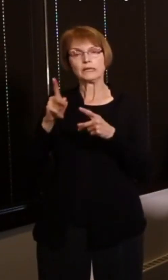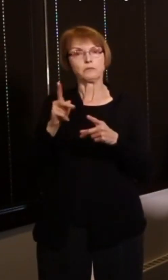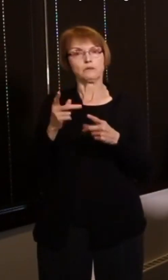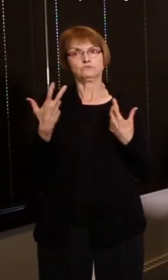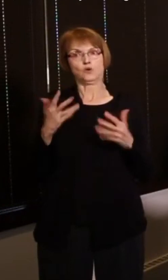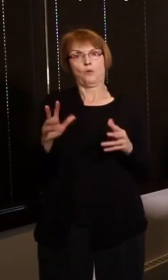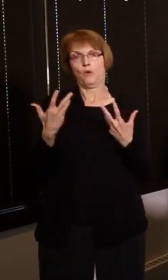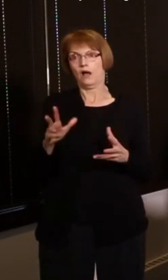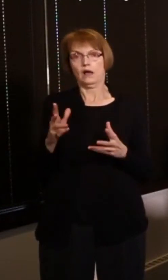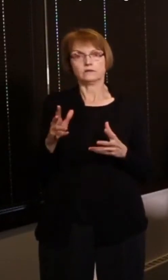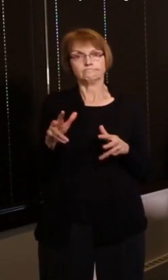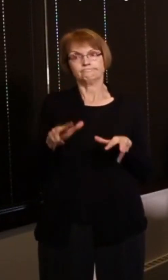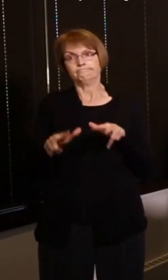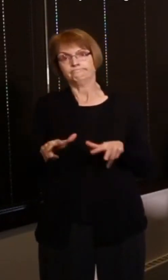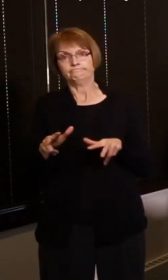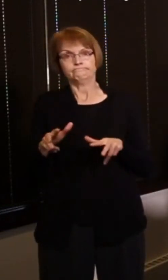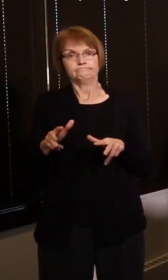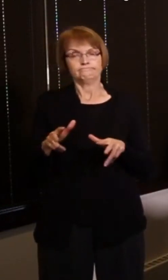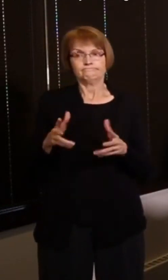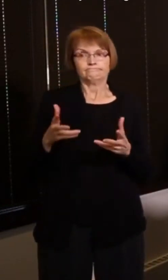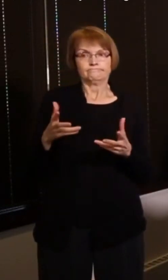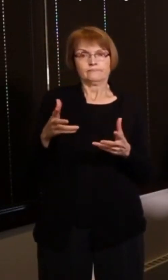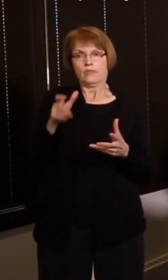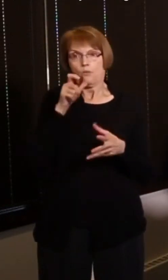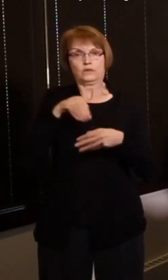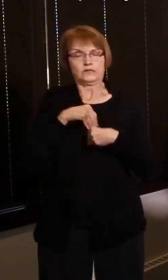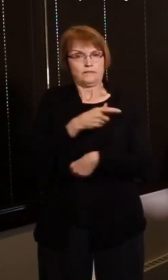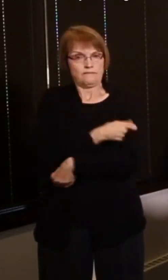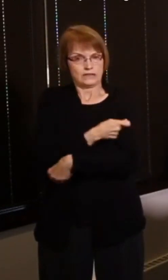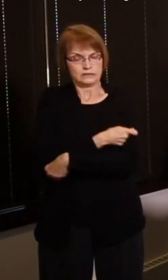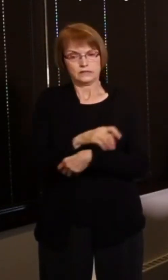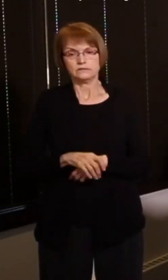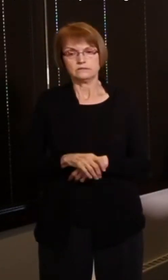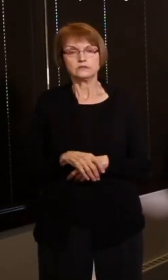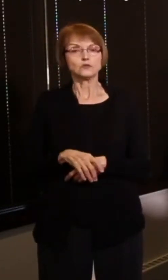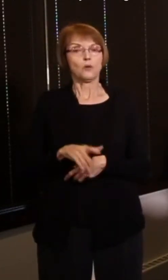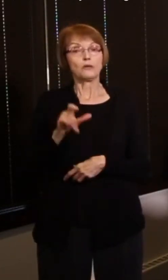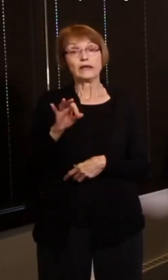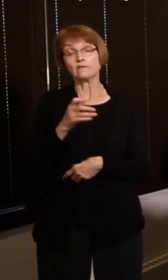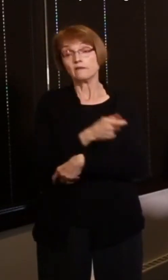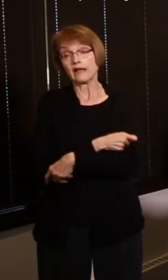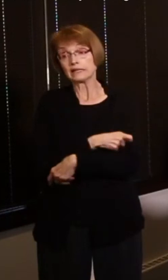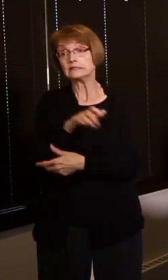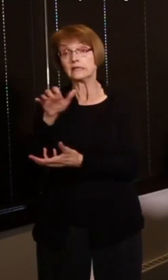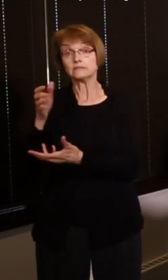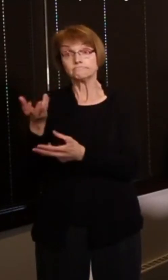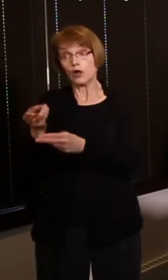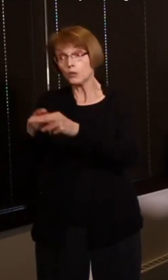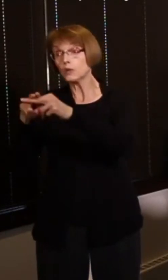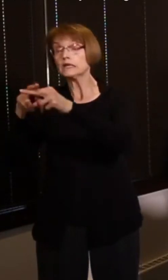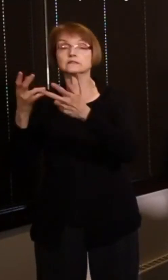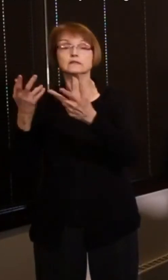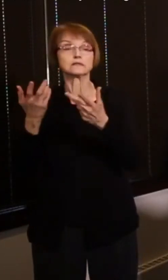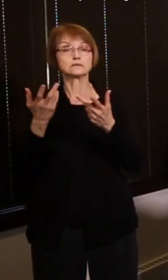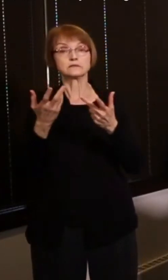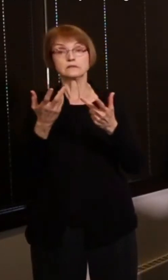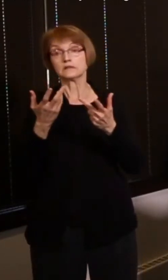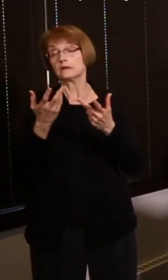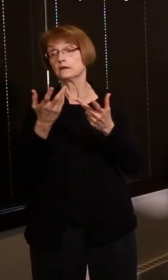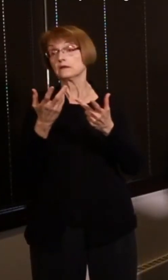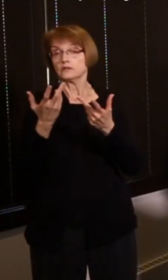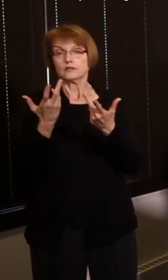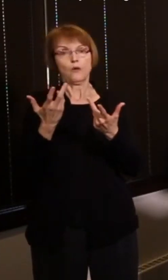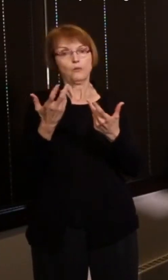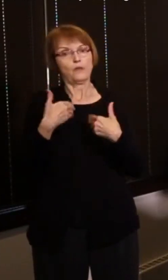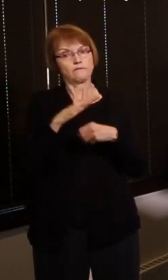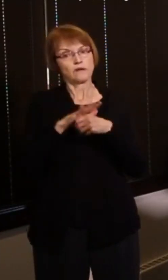hesitant to receive vaccine. Now, anything that increases supply or increases the ability to vaccinate people, of